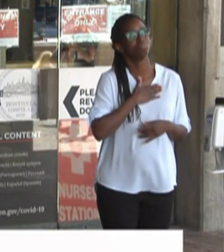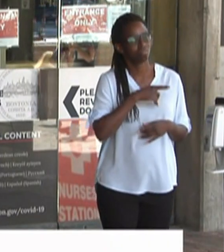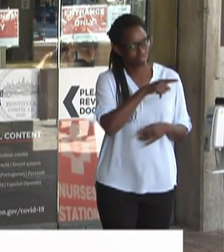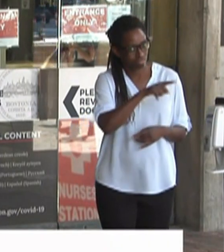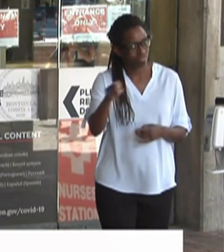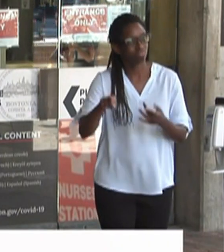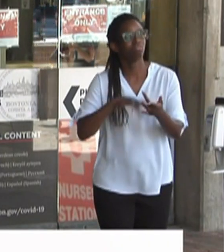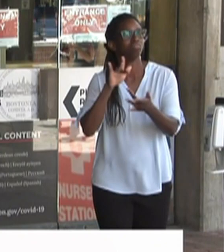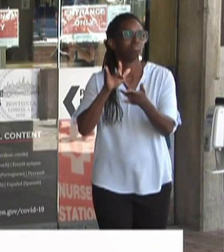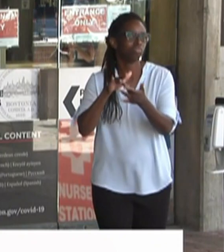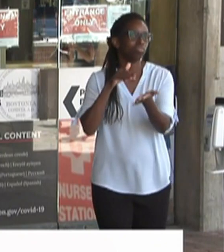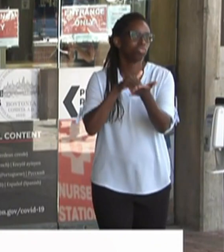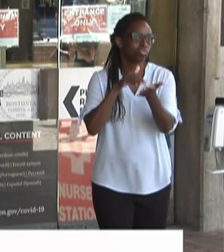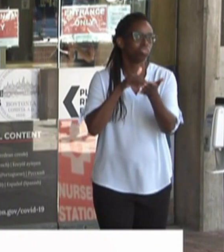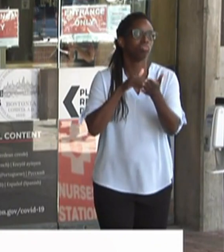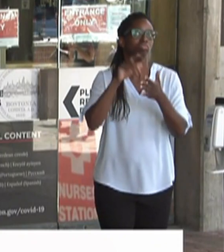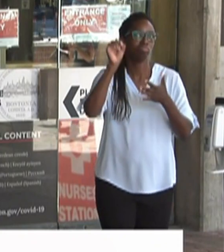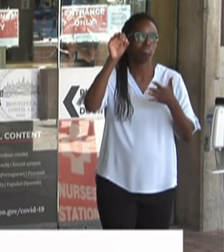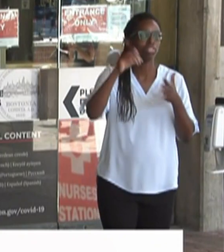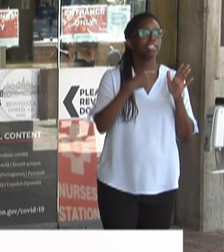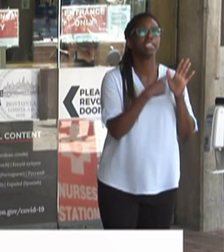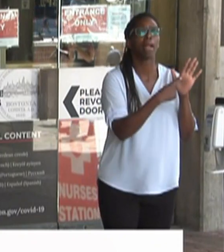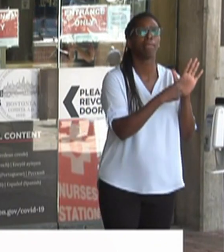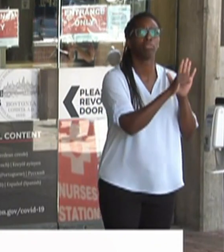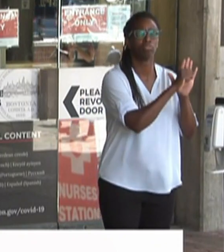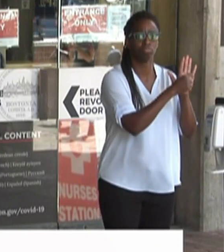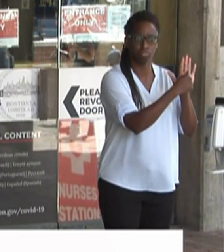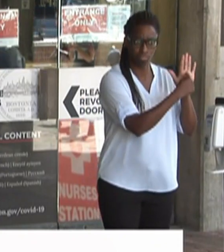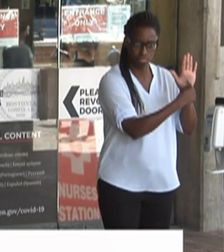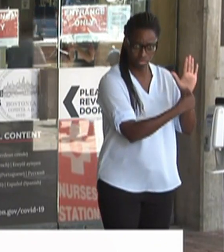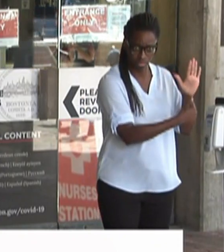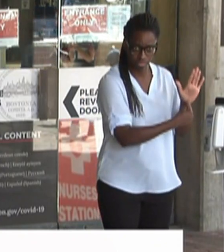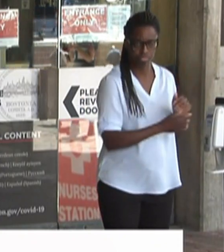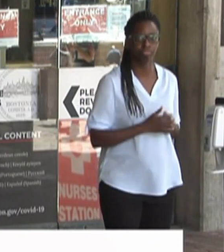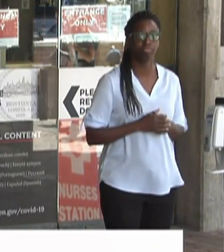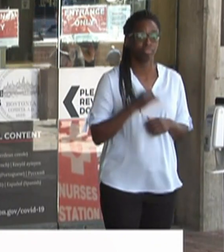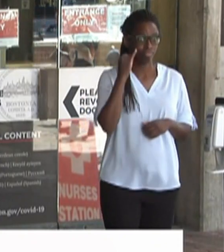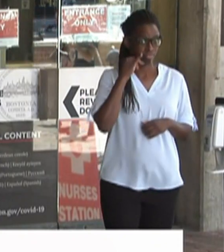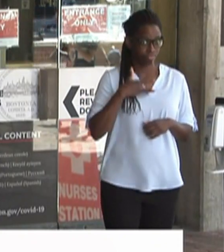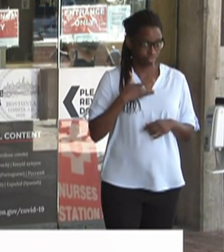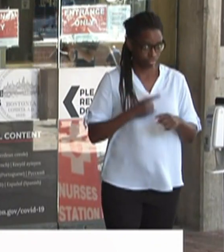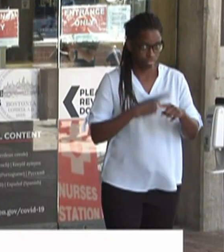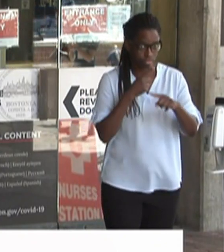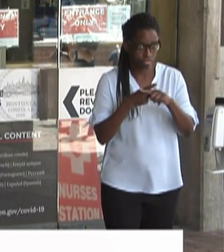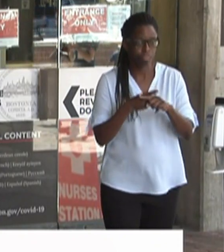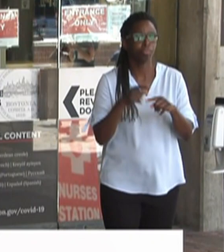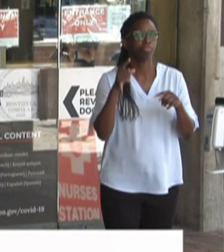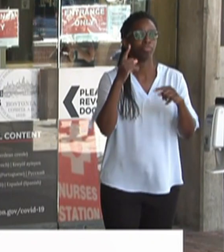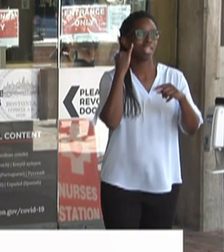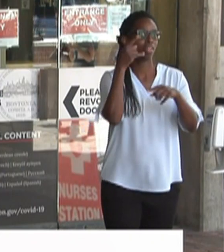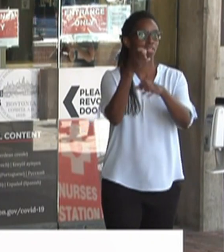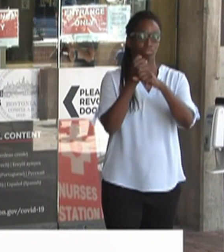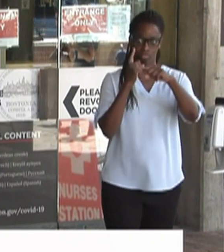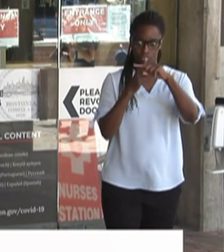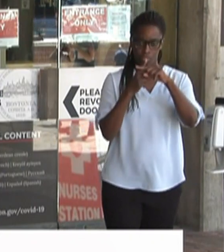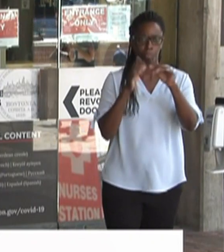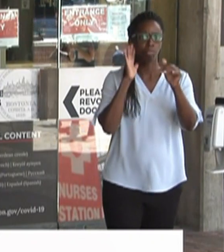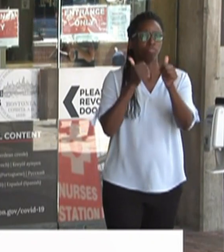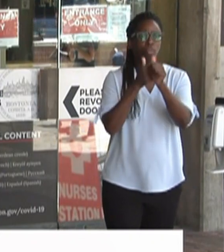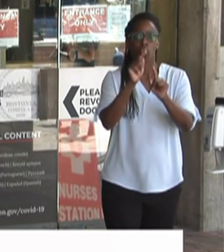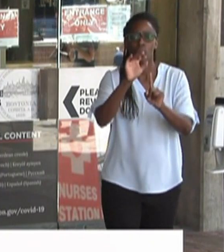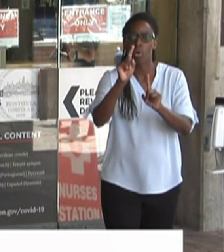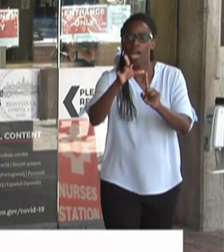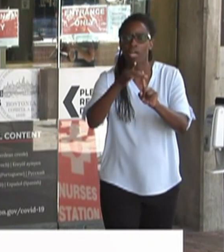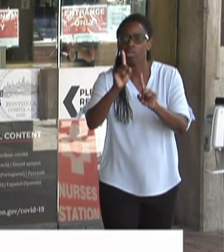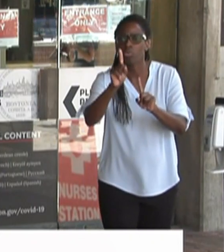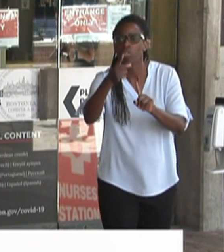back in February, when that Biogen conference happened, we didn't have this protocol in place. They tried to, but it just